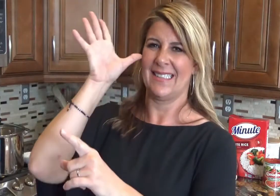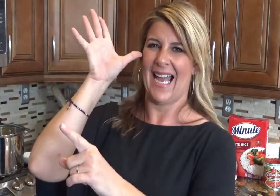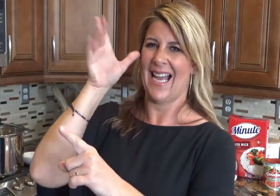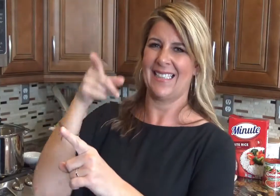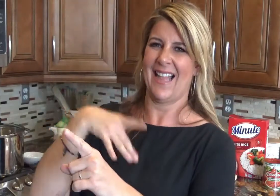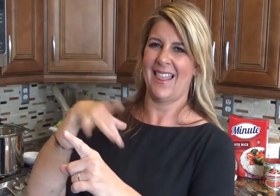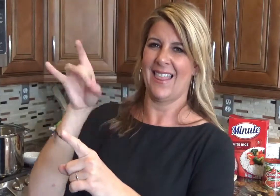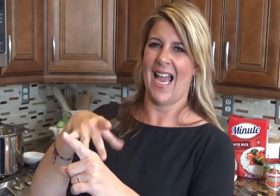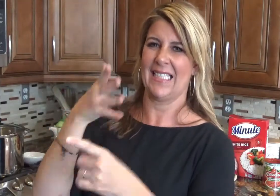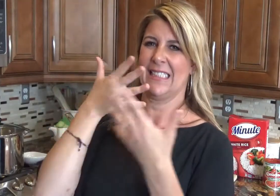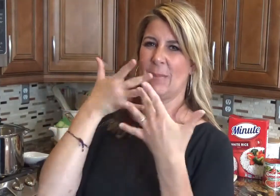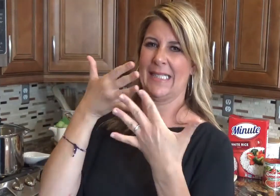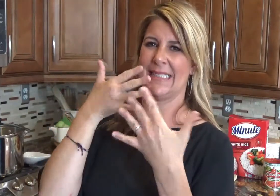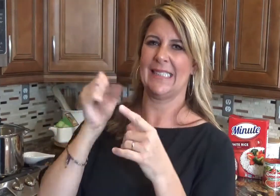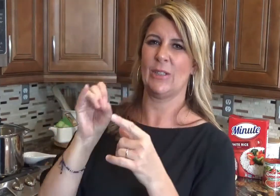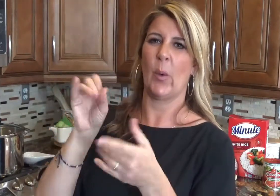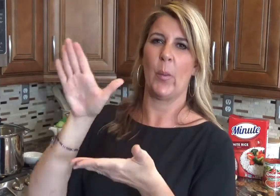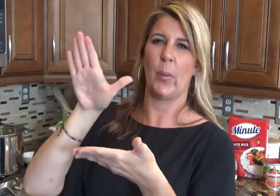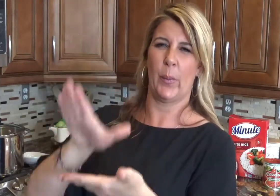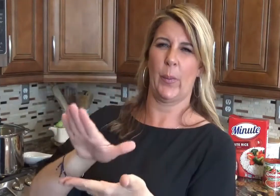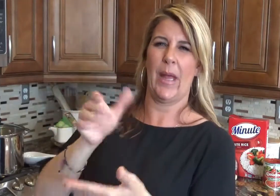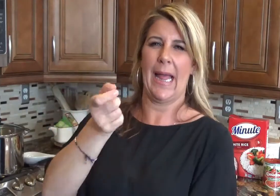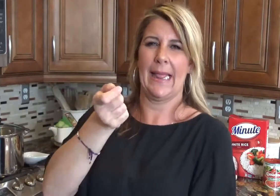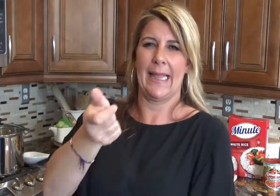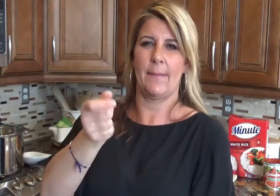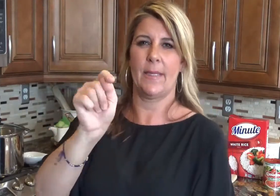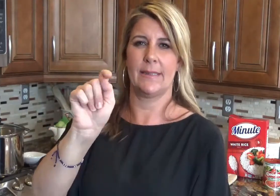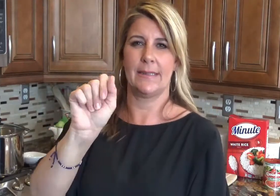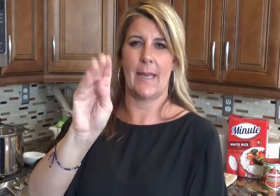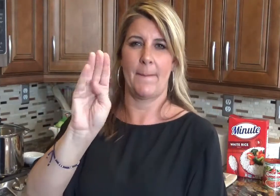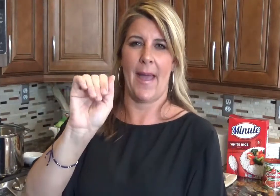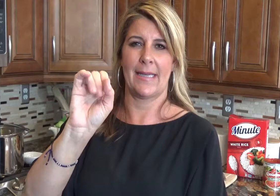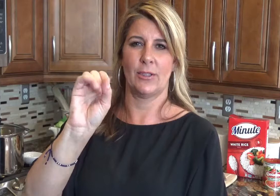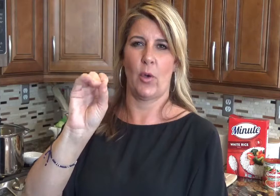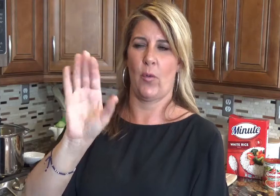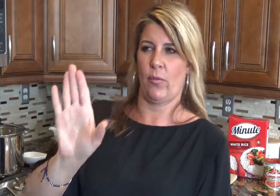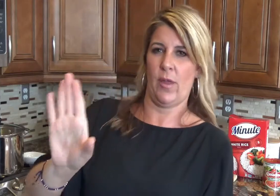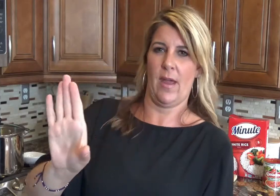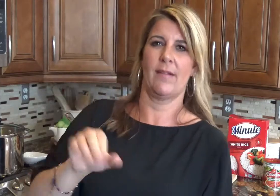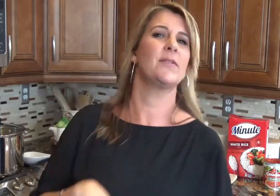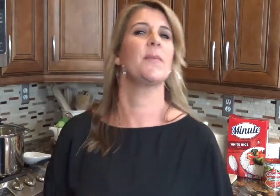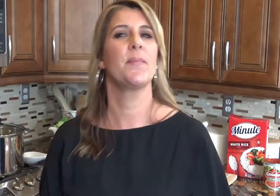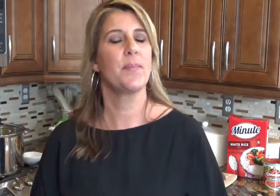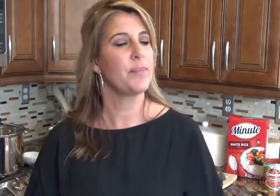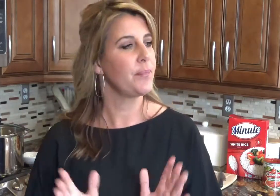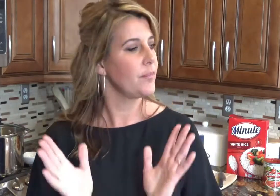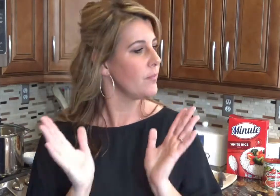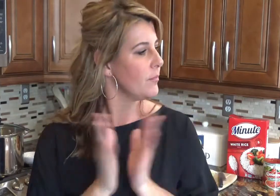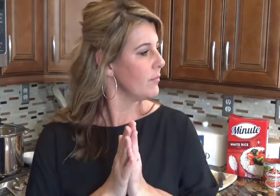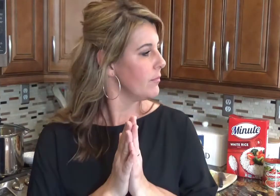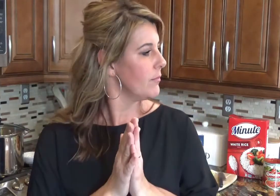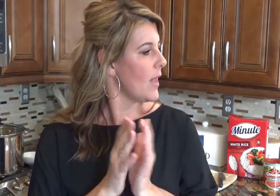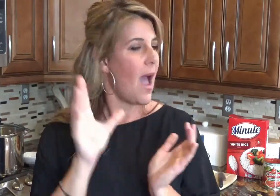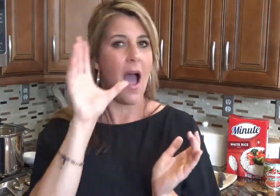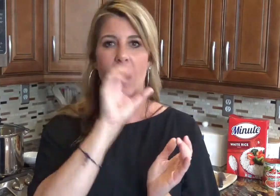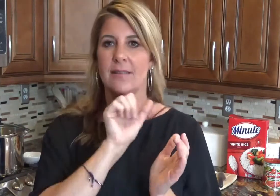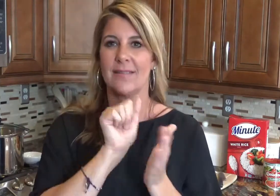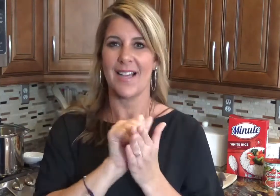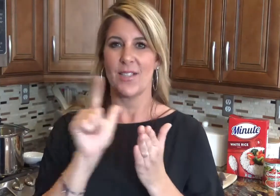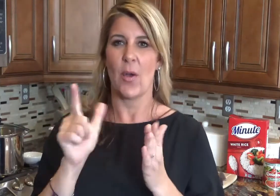My mom doesn't really use a lot of spice because my dad is not big on it, so she just uses a little bit of Tabasco.